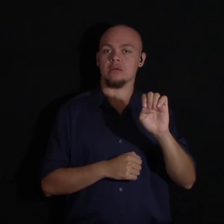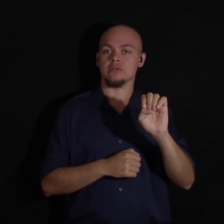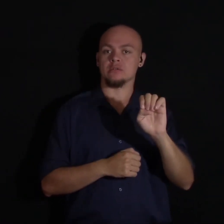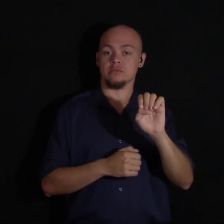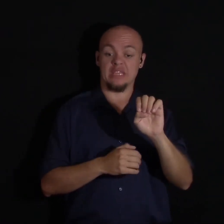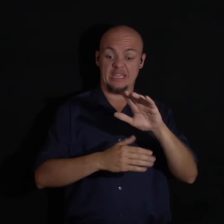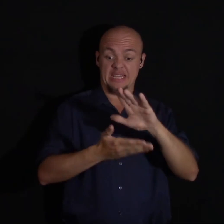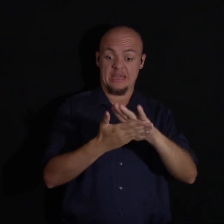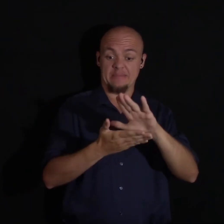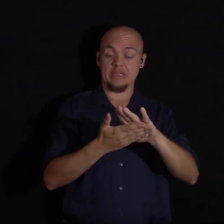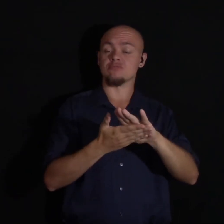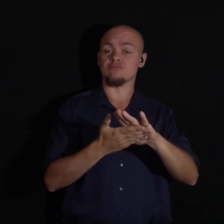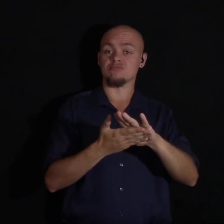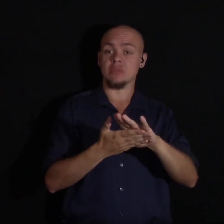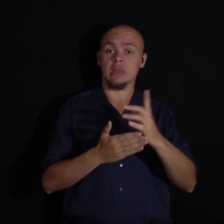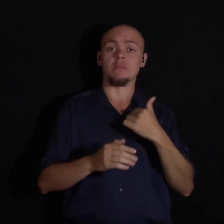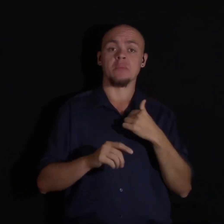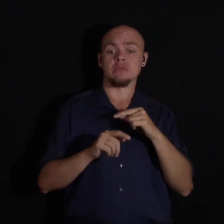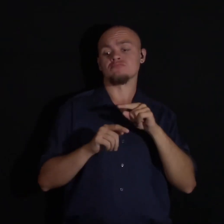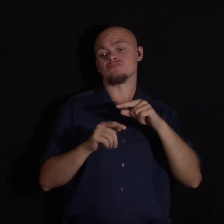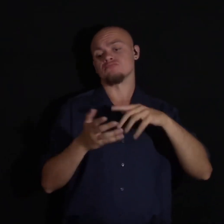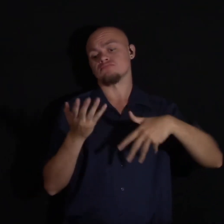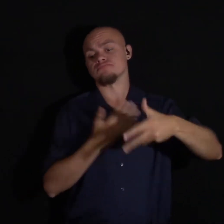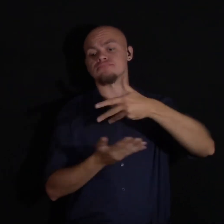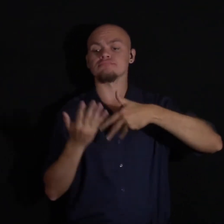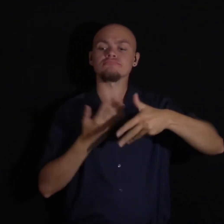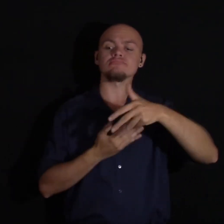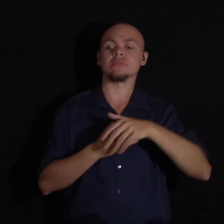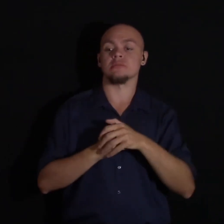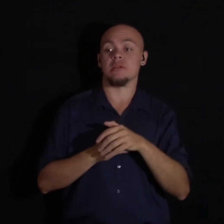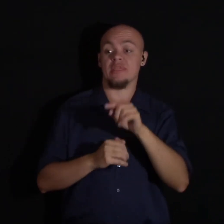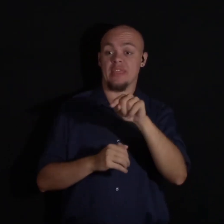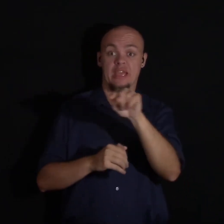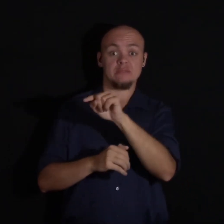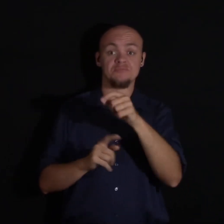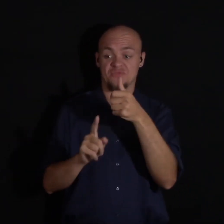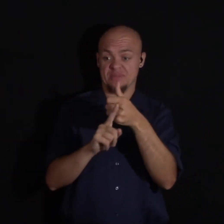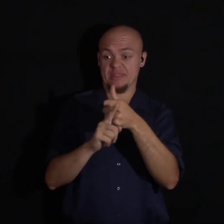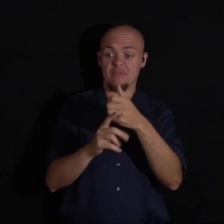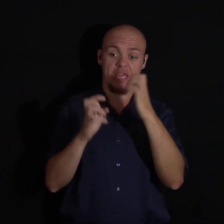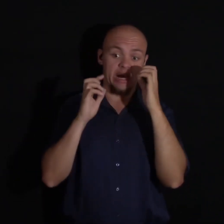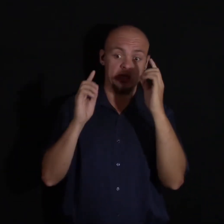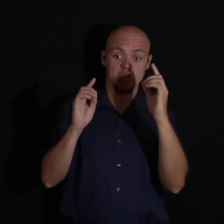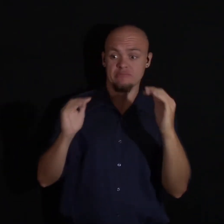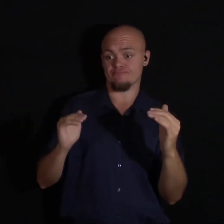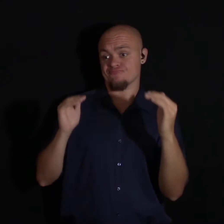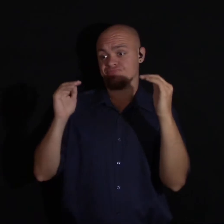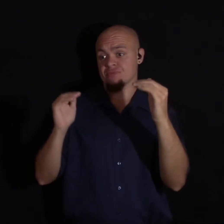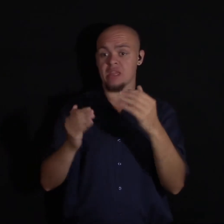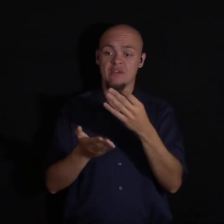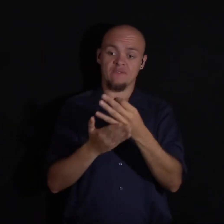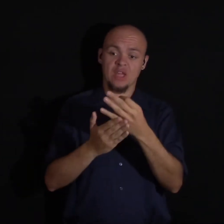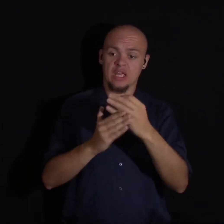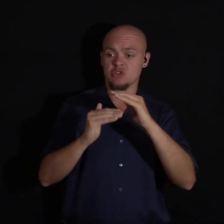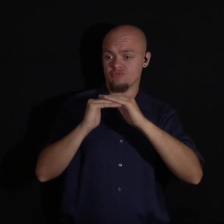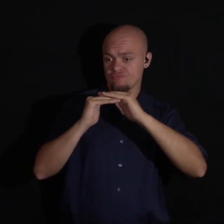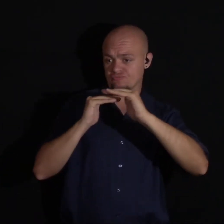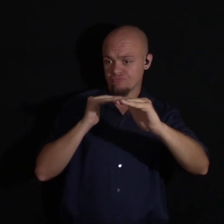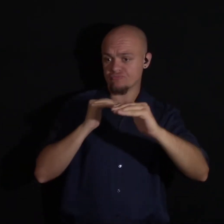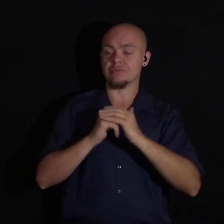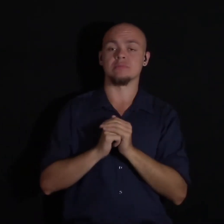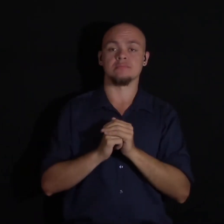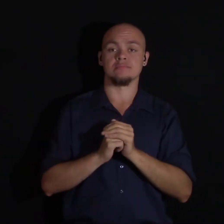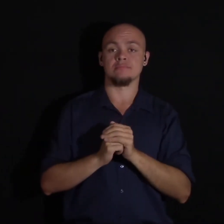I was speaking with were privileged and highly educated and financially well off and in positions